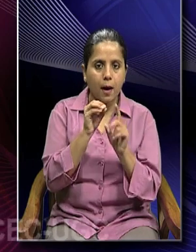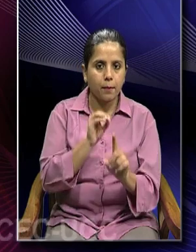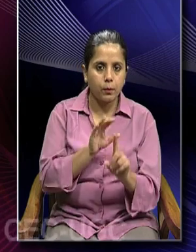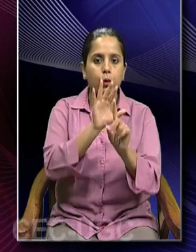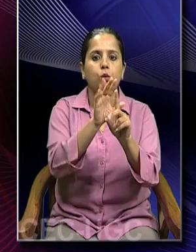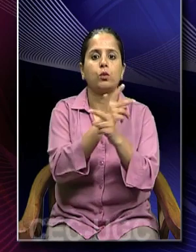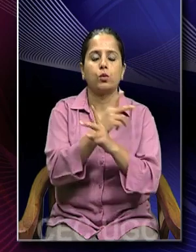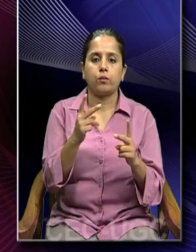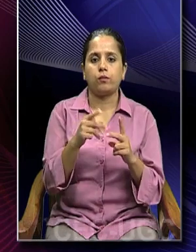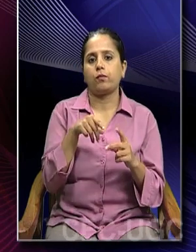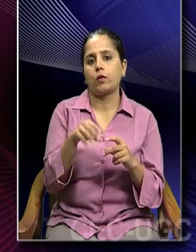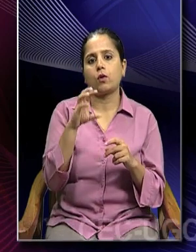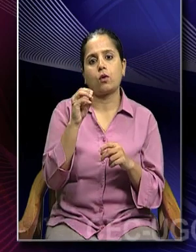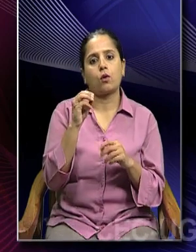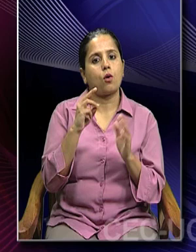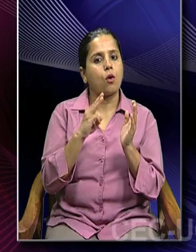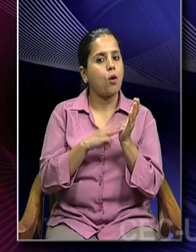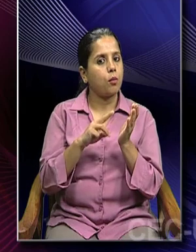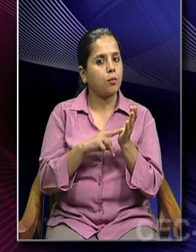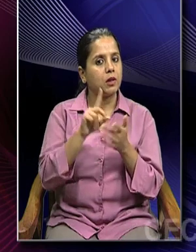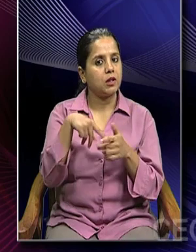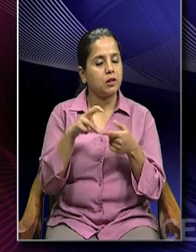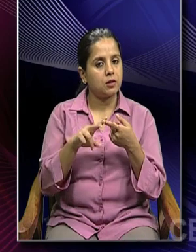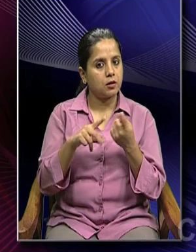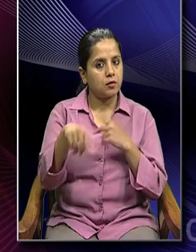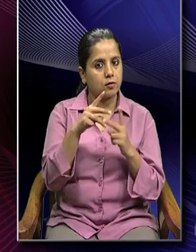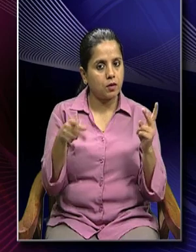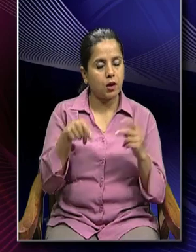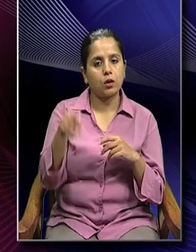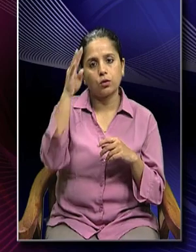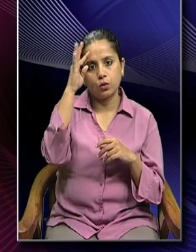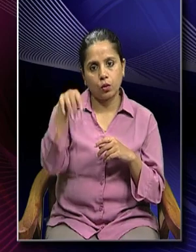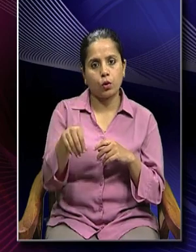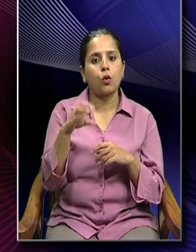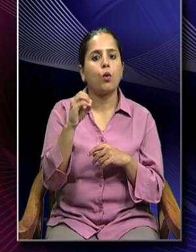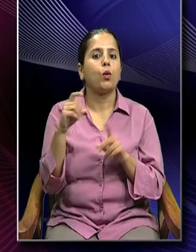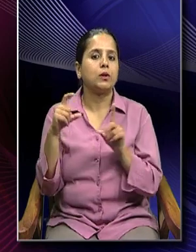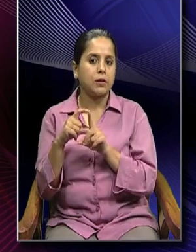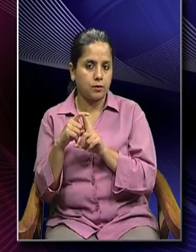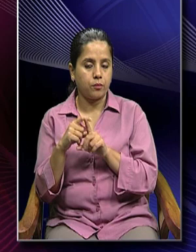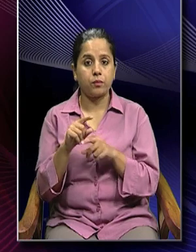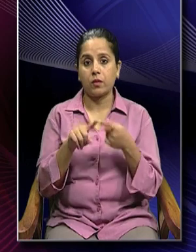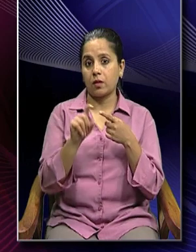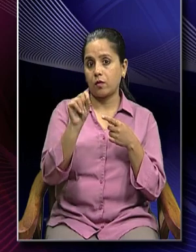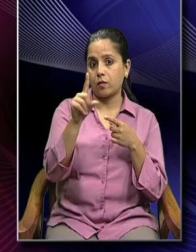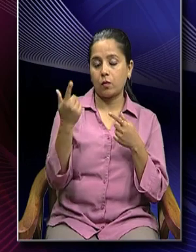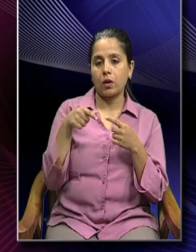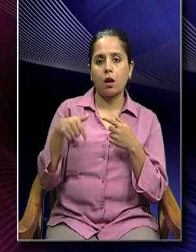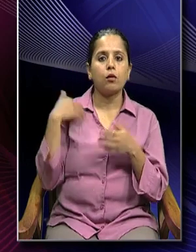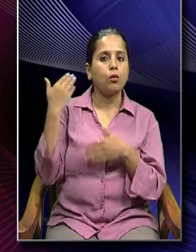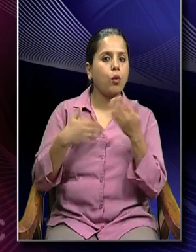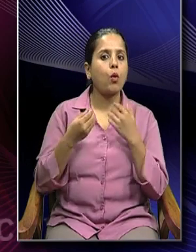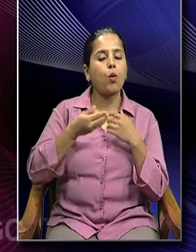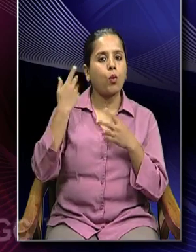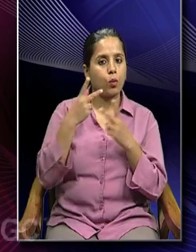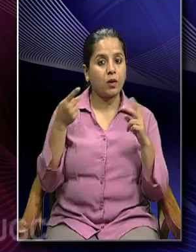towards omnijective approach of omnijective theory of OD. The first one is traditionality. If